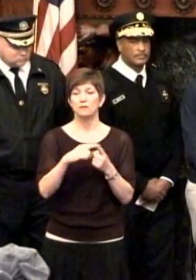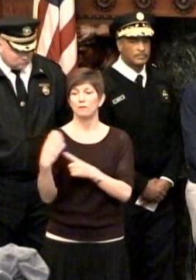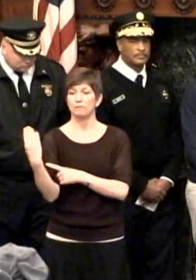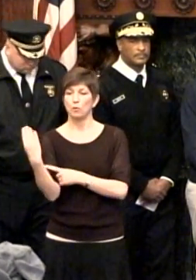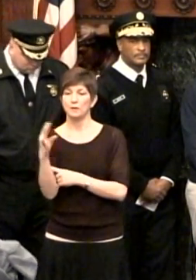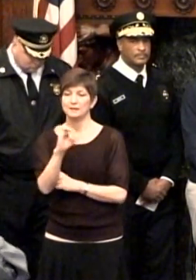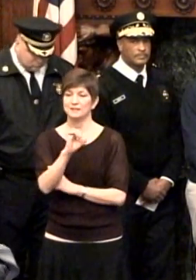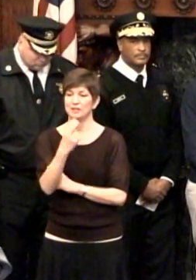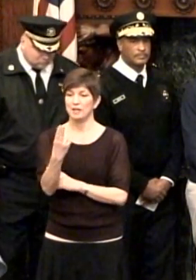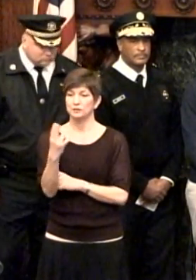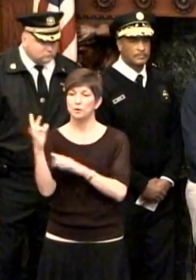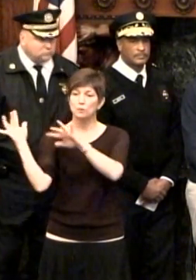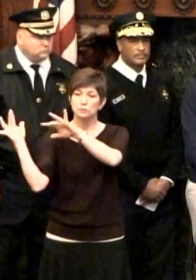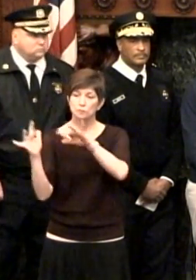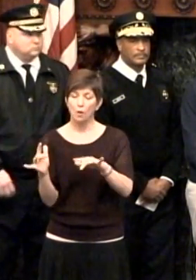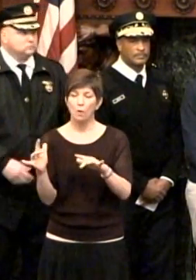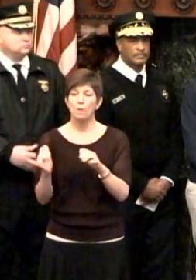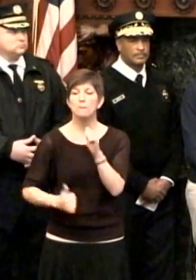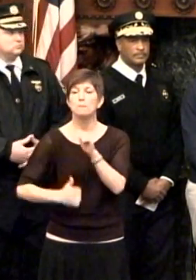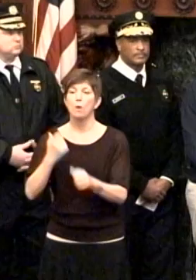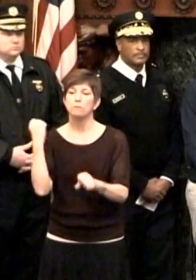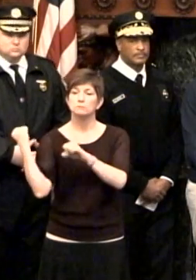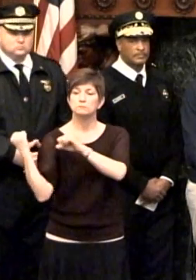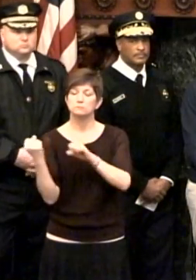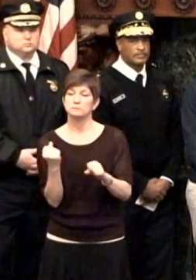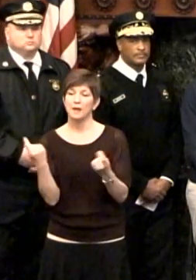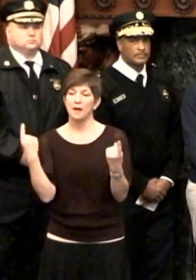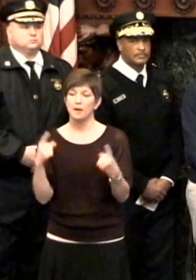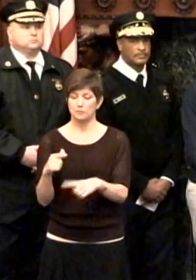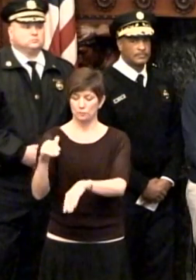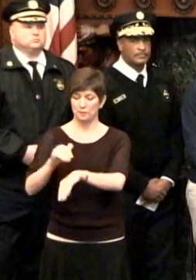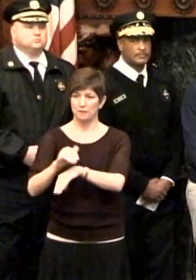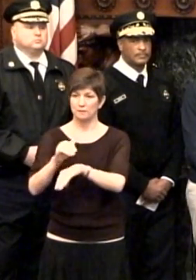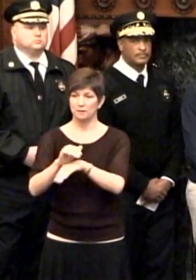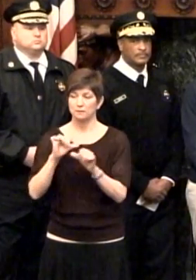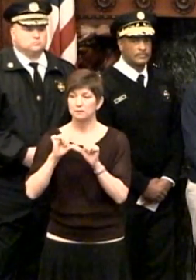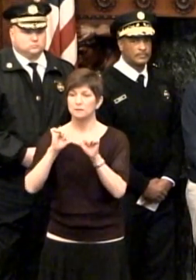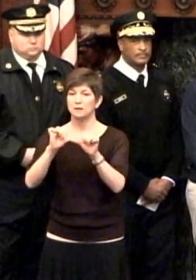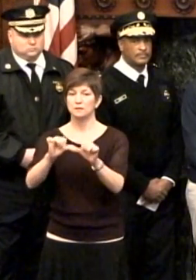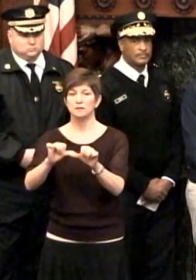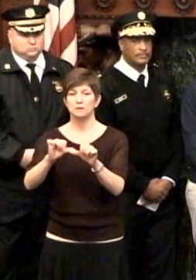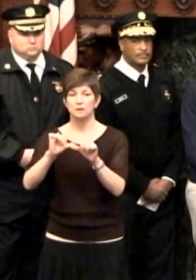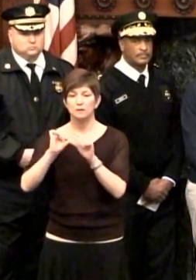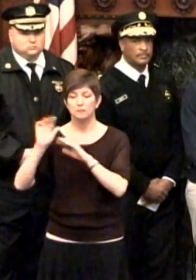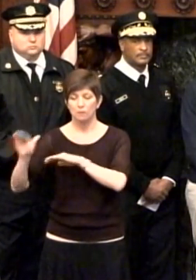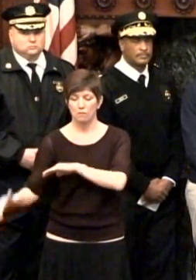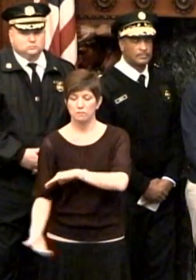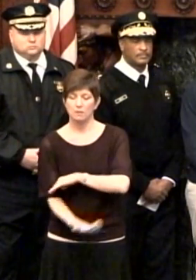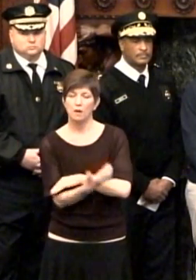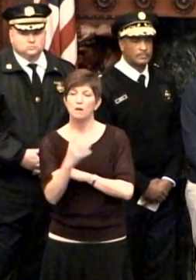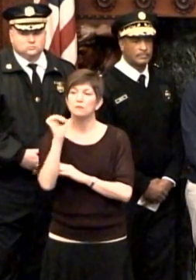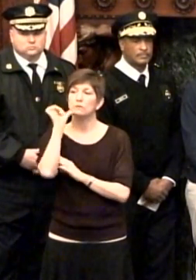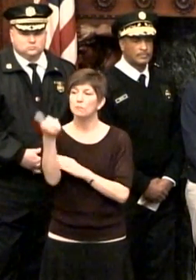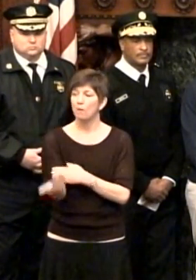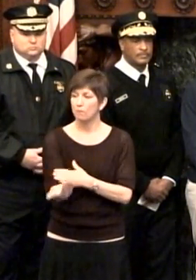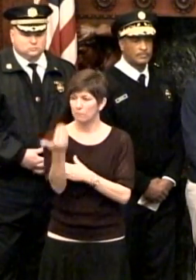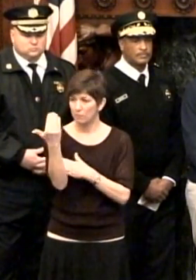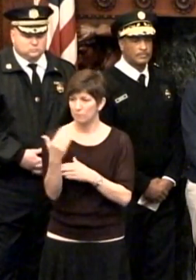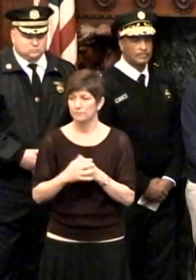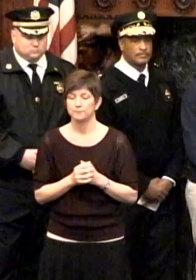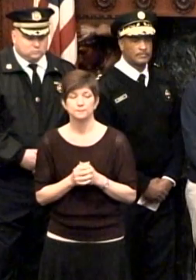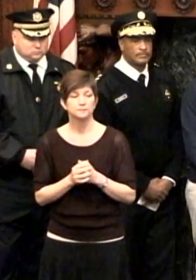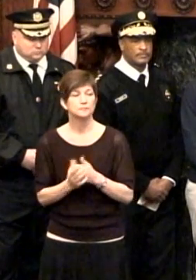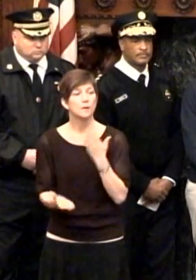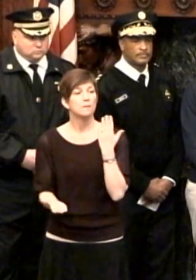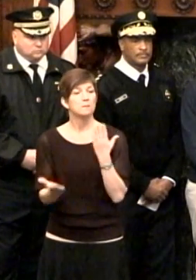snowfall with heavy snow beginning this evening, continuing through Tuesday morning. And so what we could be